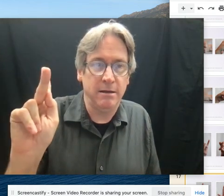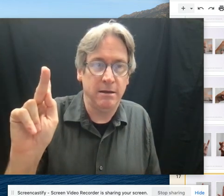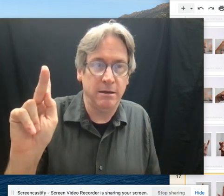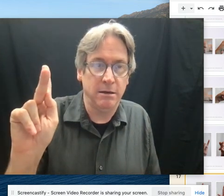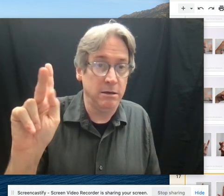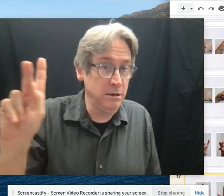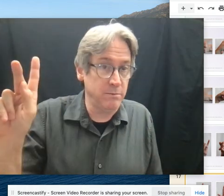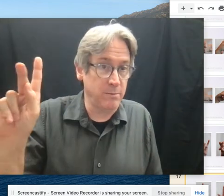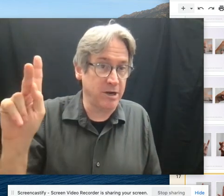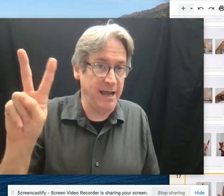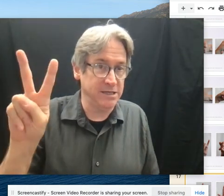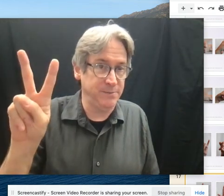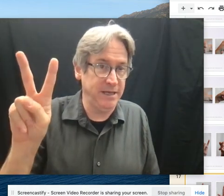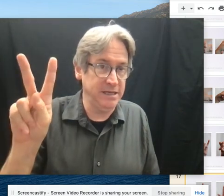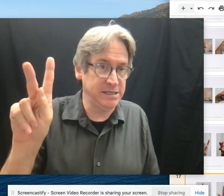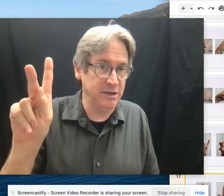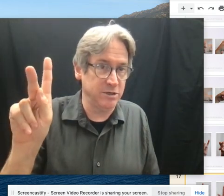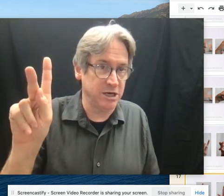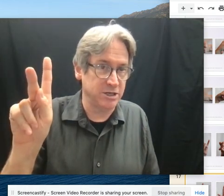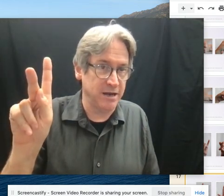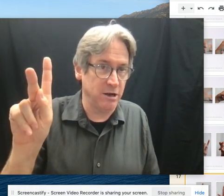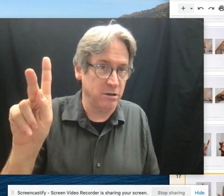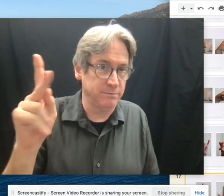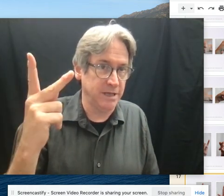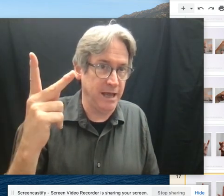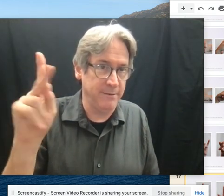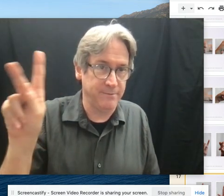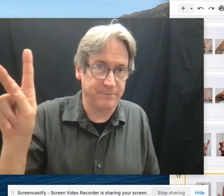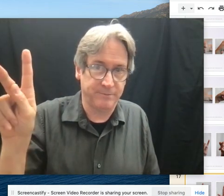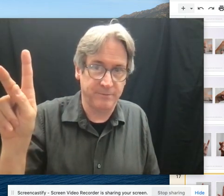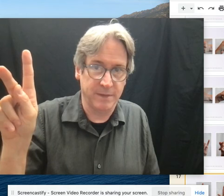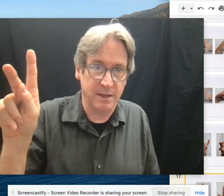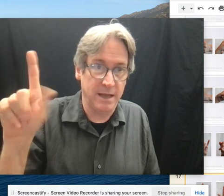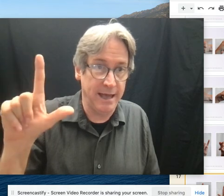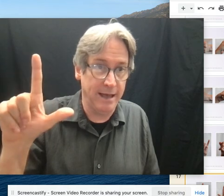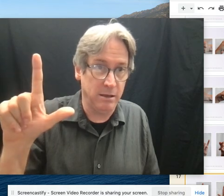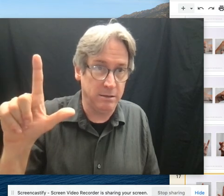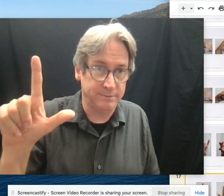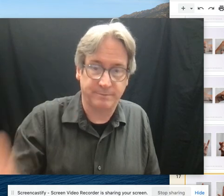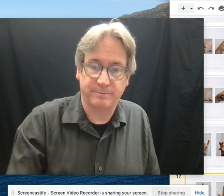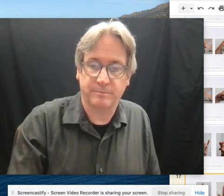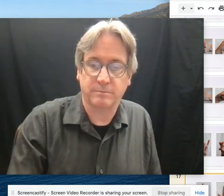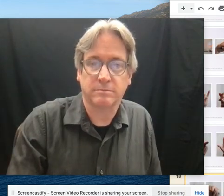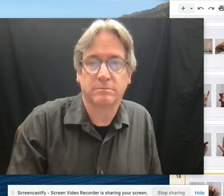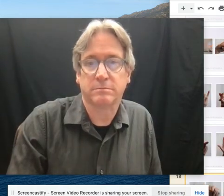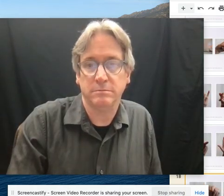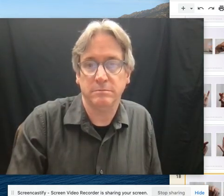K, remember K is peace, and you touch that knuckle. K. L.